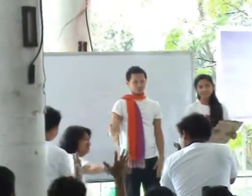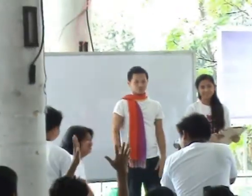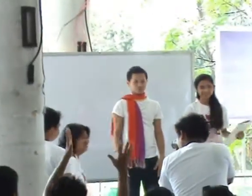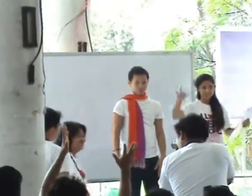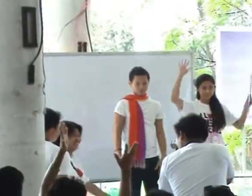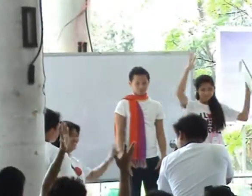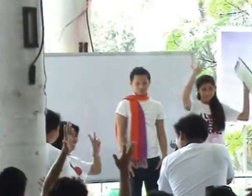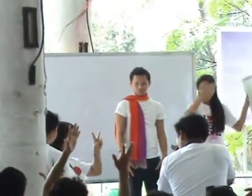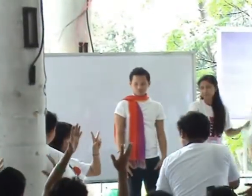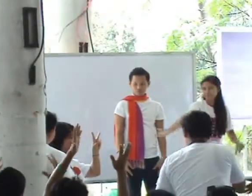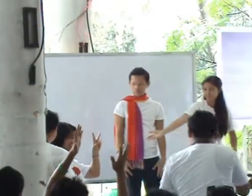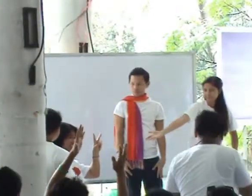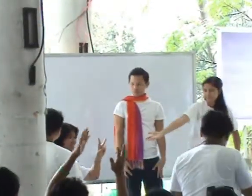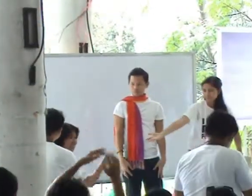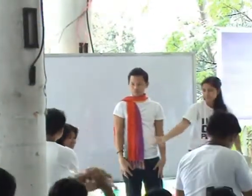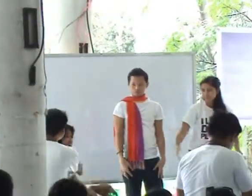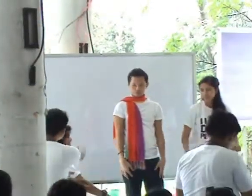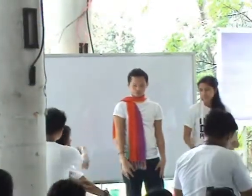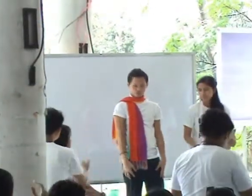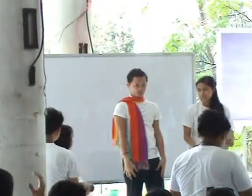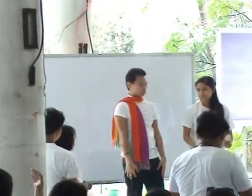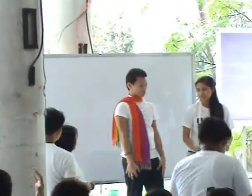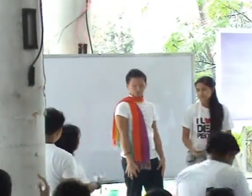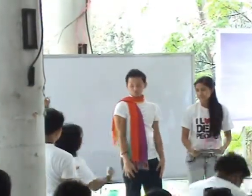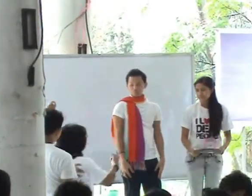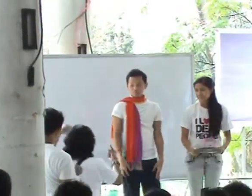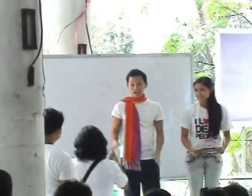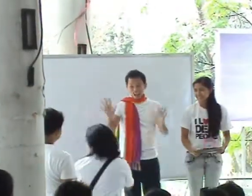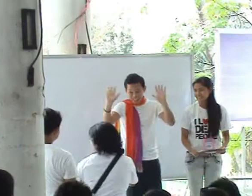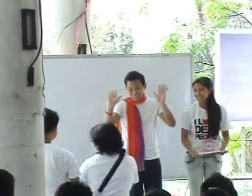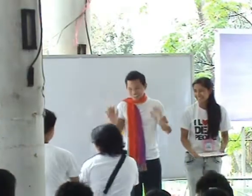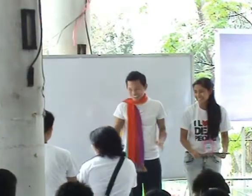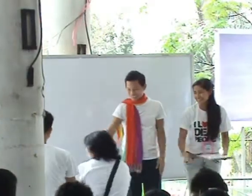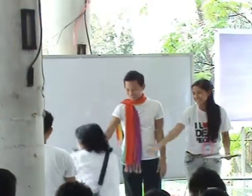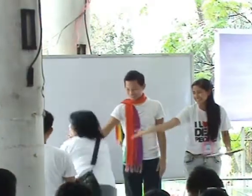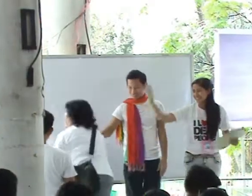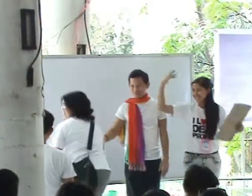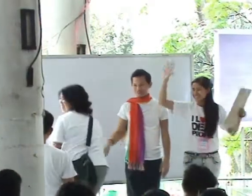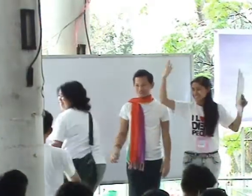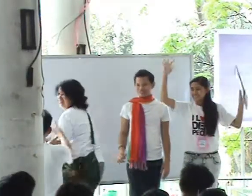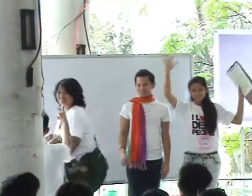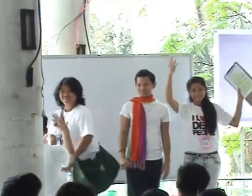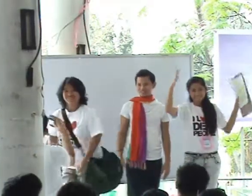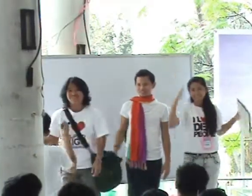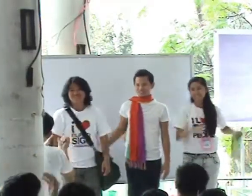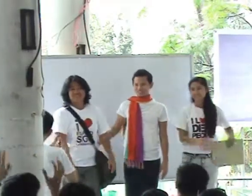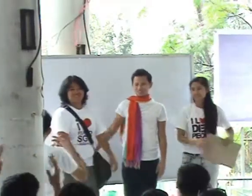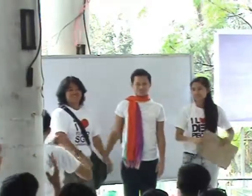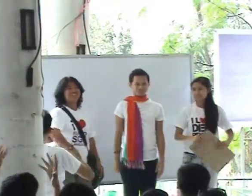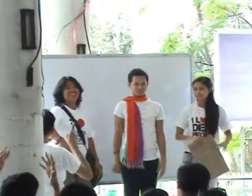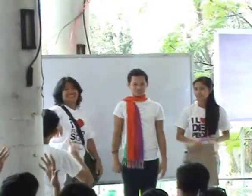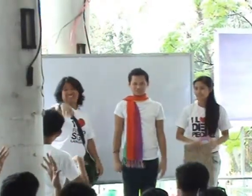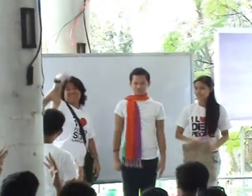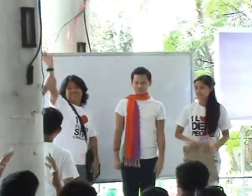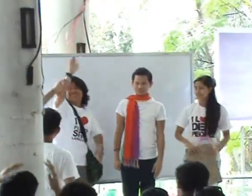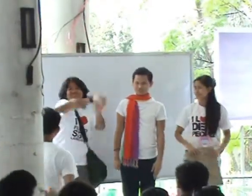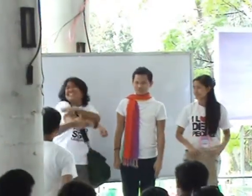Myra! Okay. Dito ka, Stas. You say hi. So let's give him give her a round of